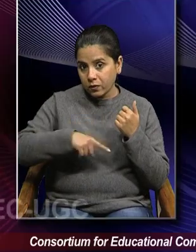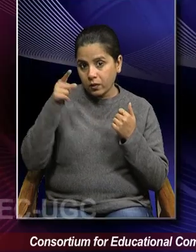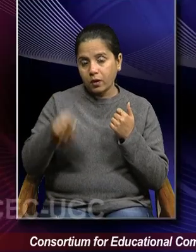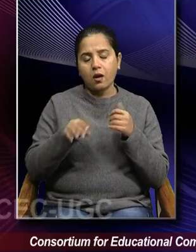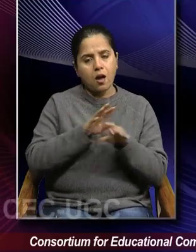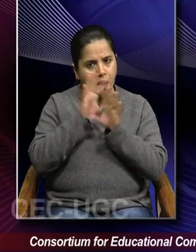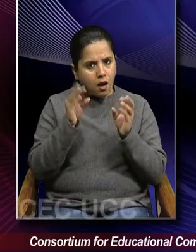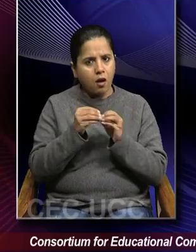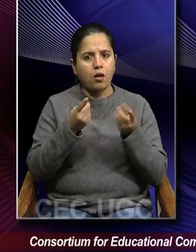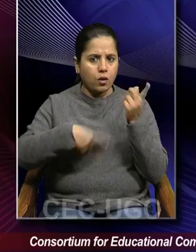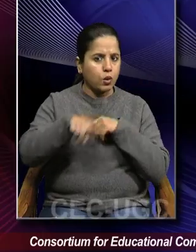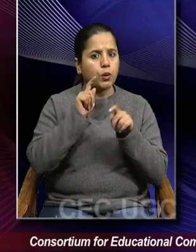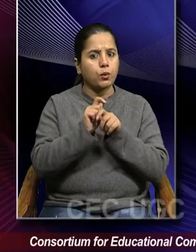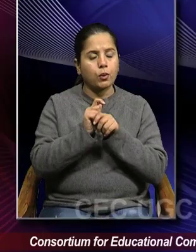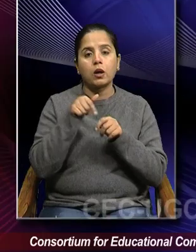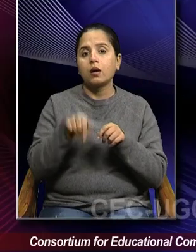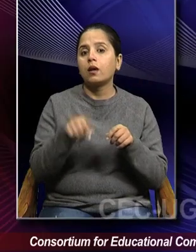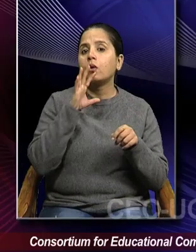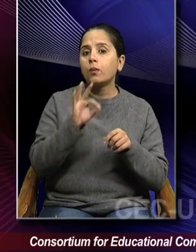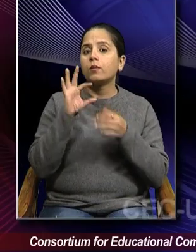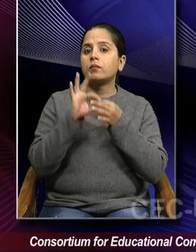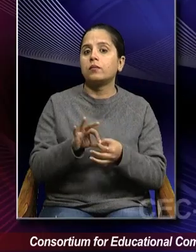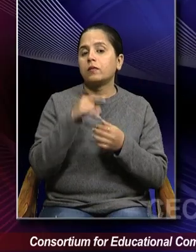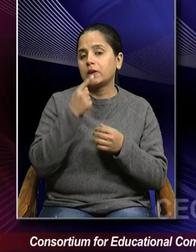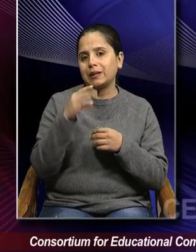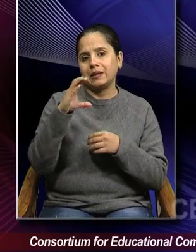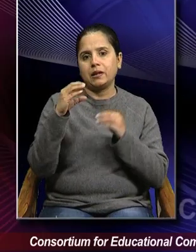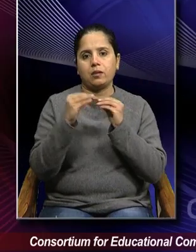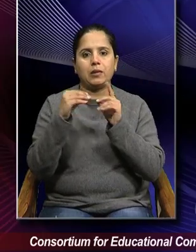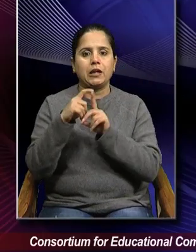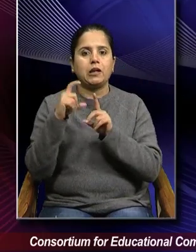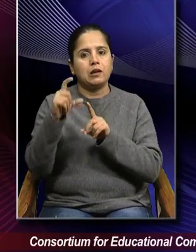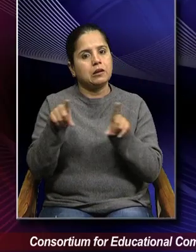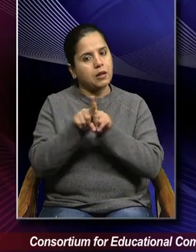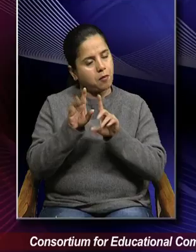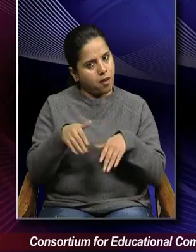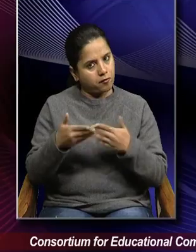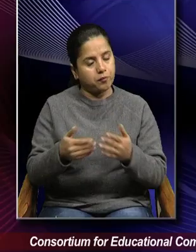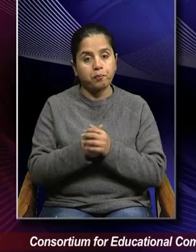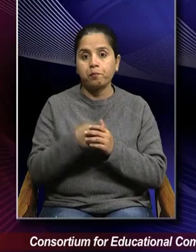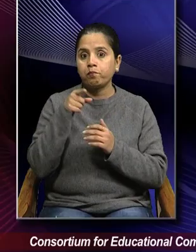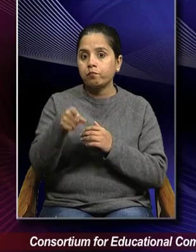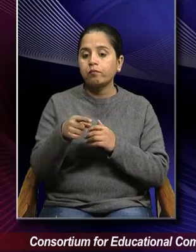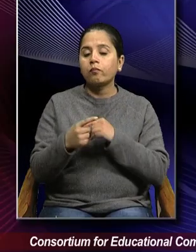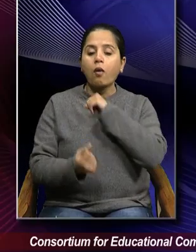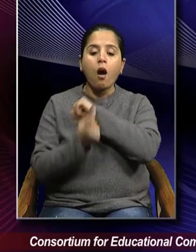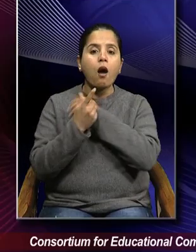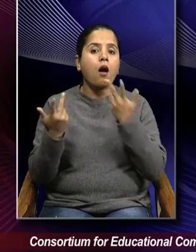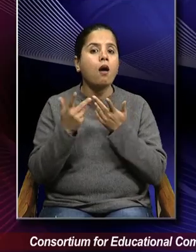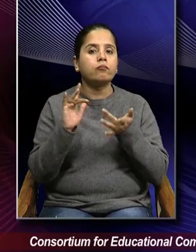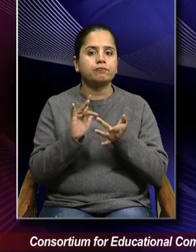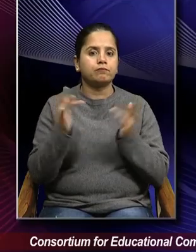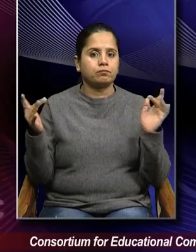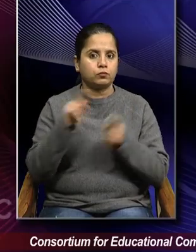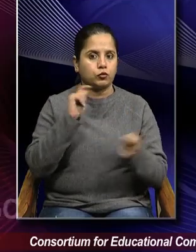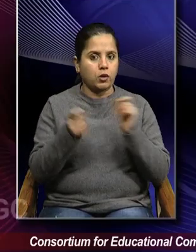all aspects. So is the case of this CBDC as well. So it is emerging due to digitalization